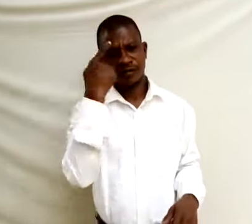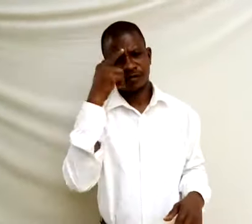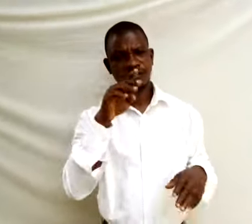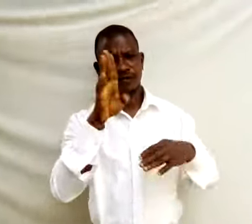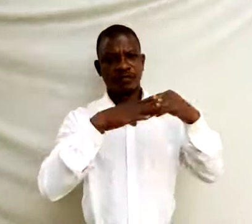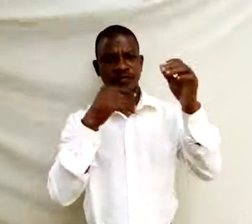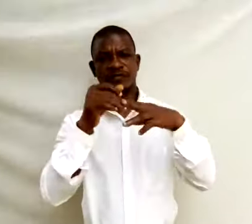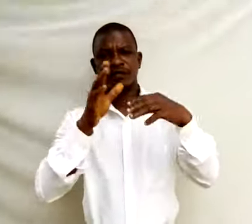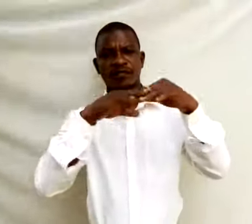house.